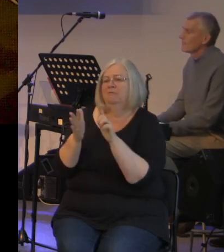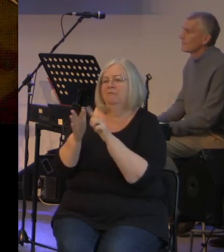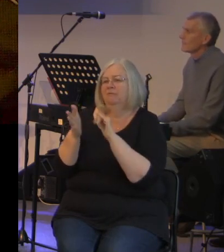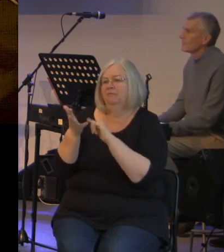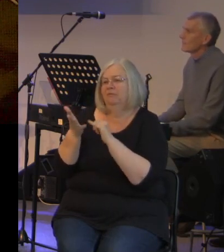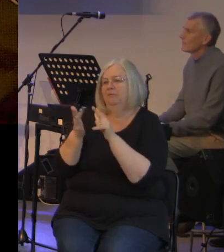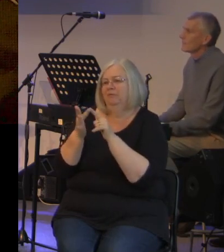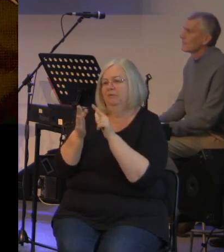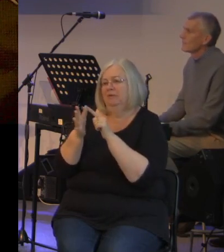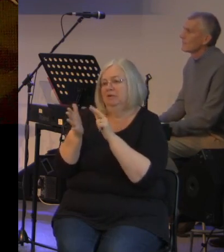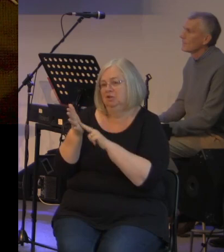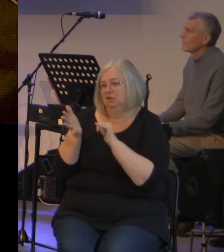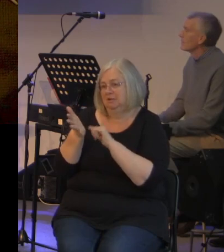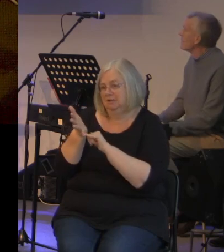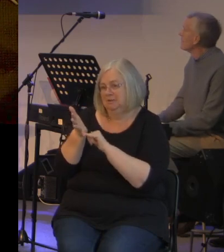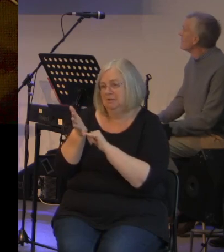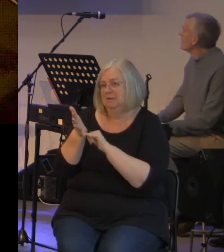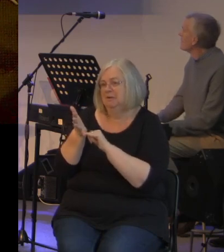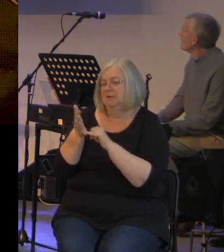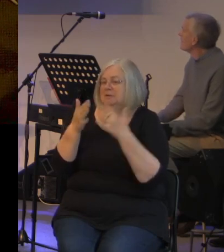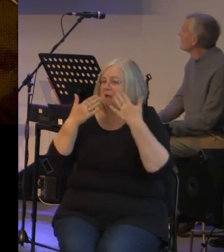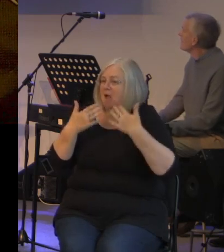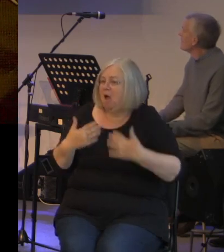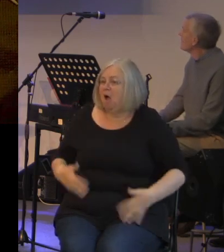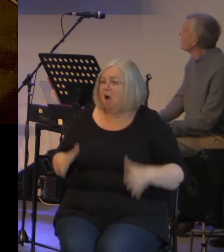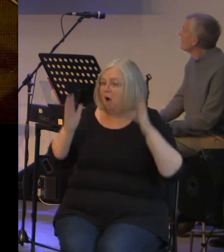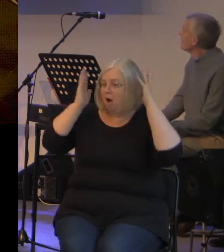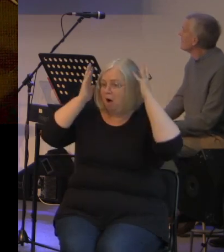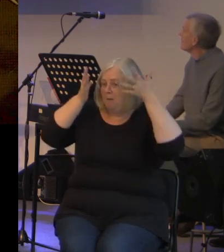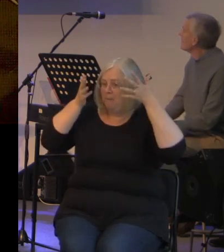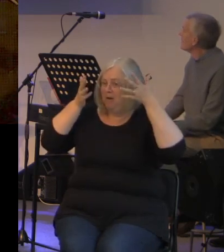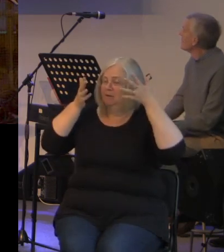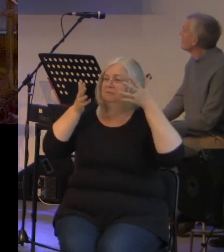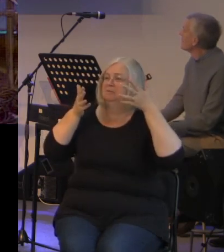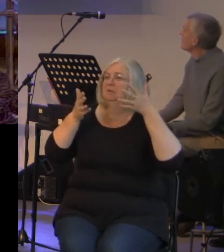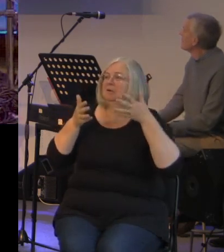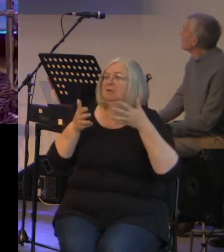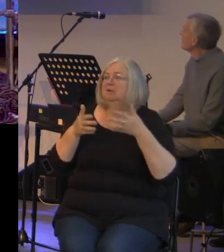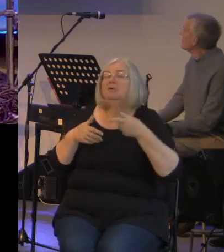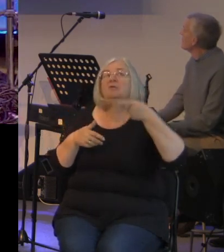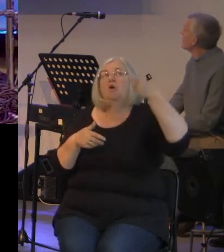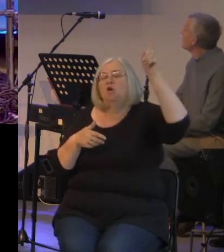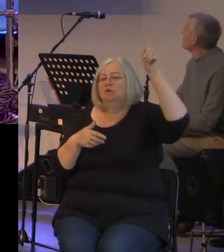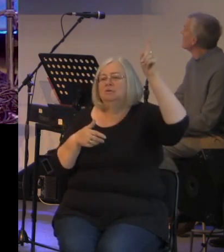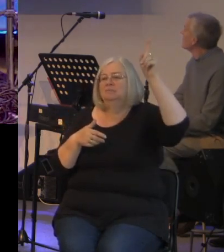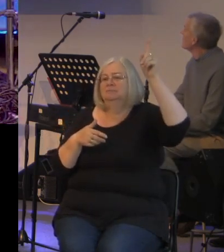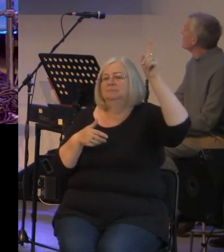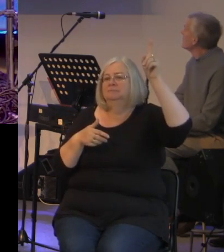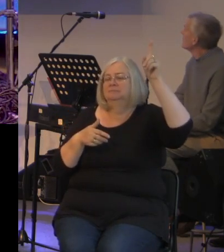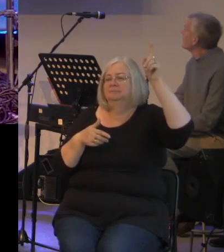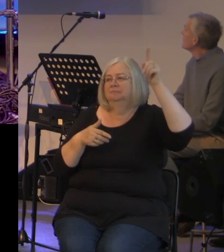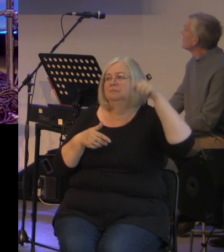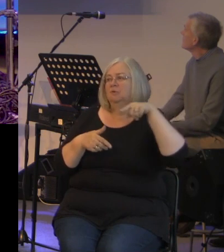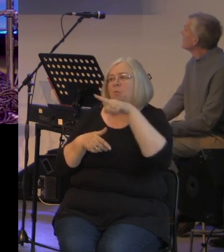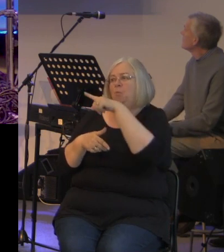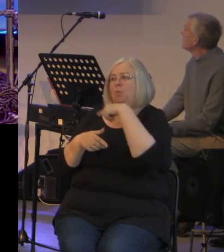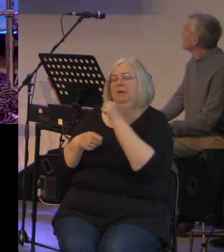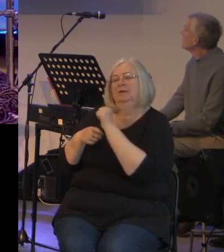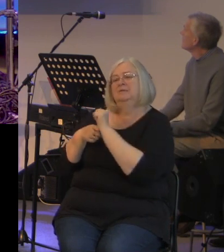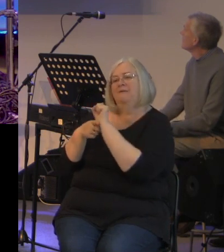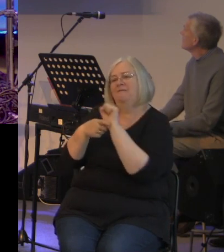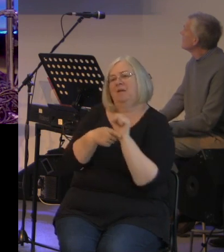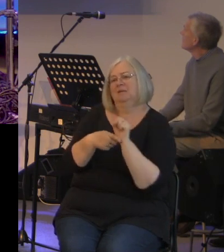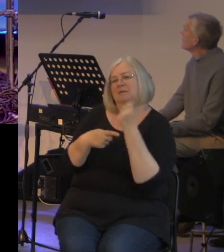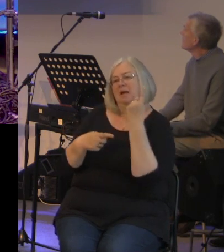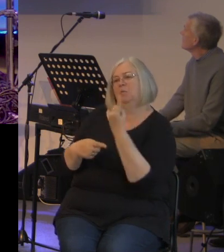of God, and we've got all these things to defend ourselves. We've got the belt of